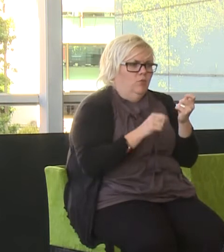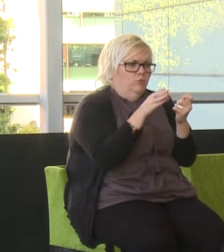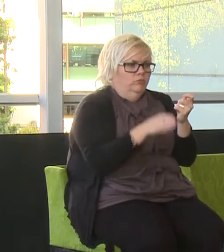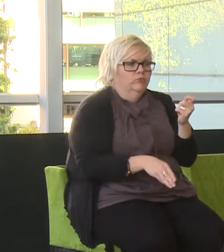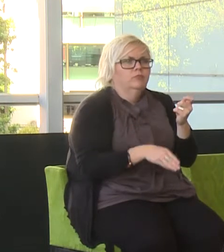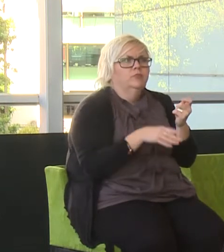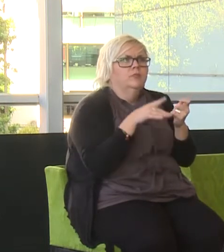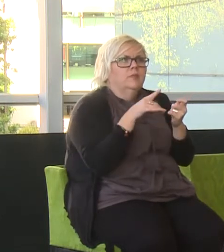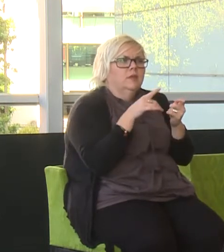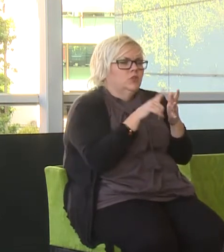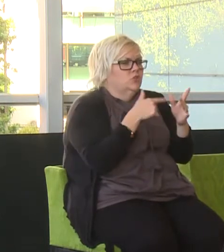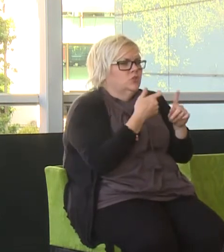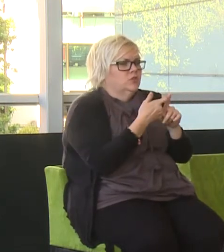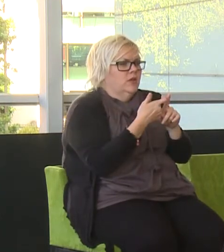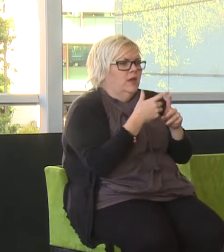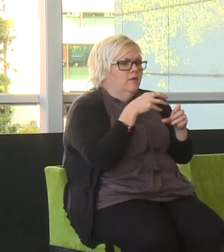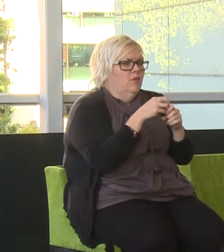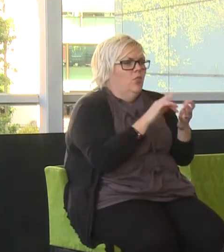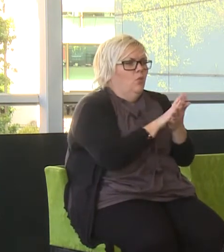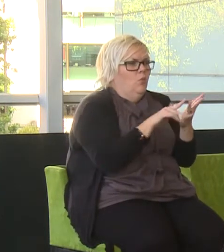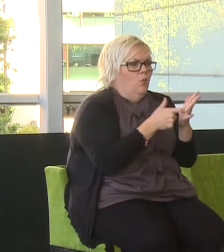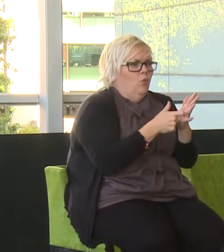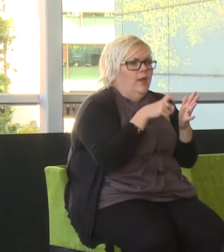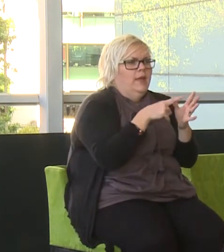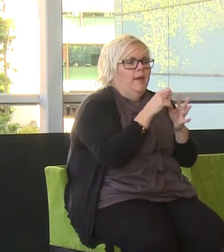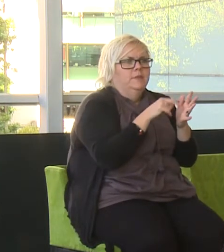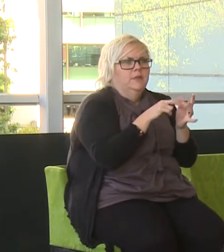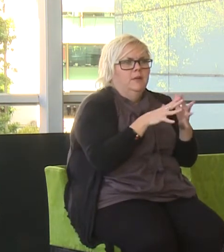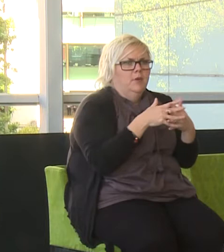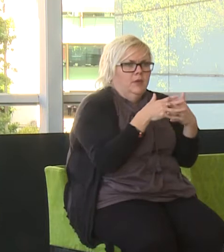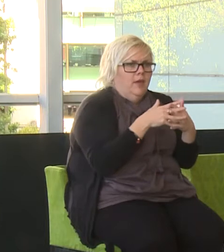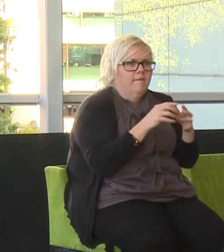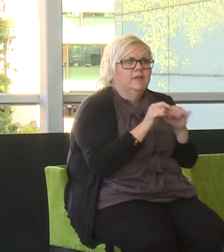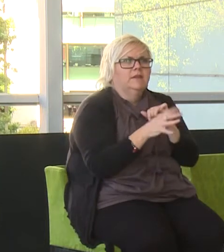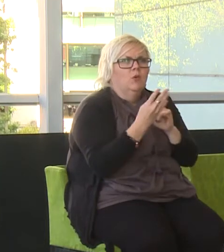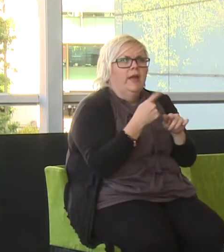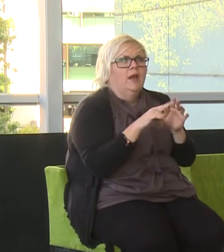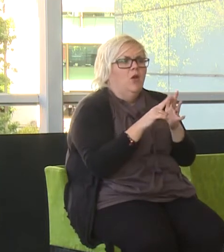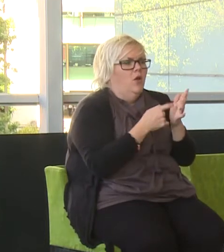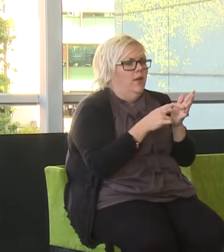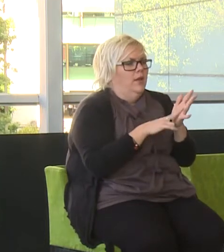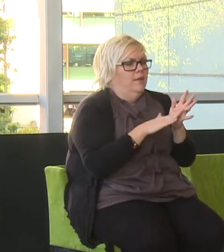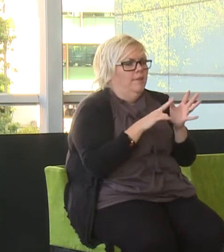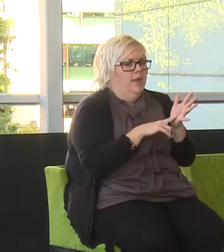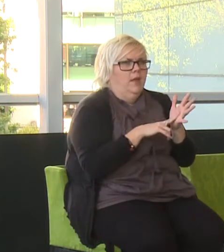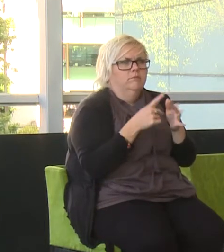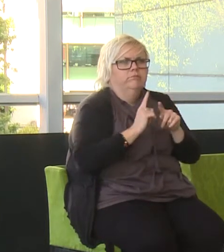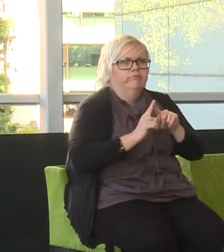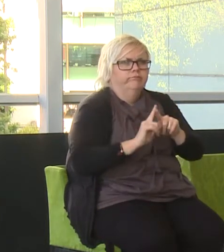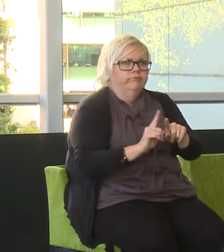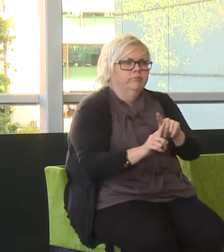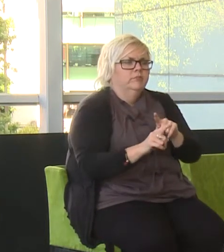of Marvel's comics, including Thor, Captain America, Hulk, Fantastic Four, and Iron Man, to name a few. His style is